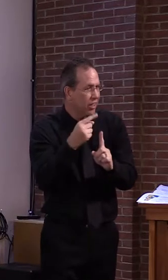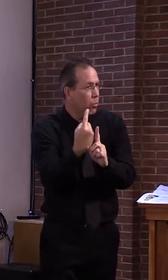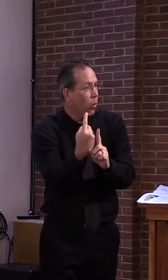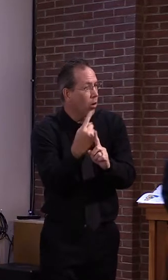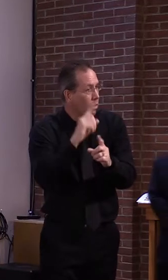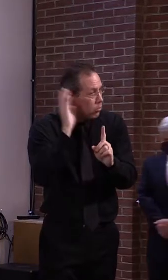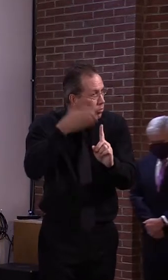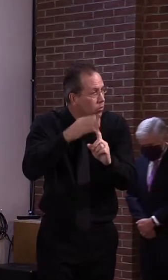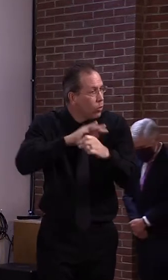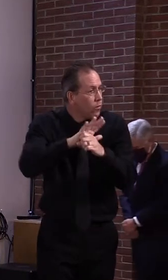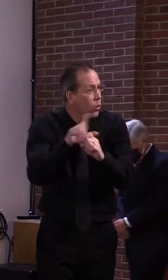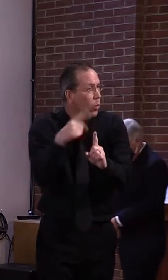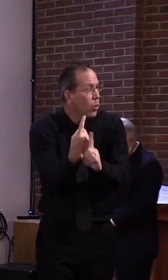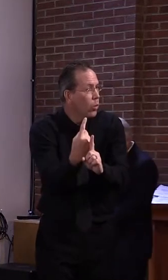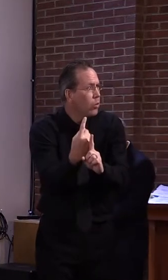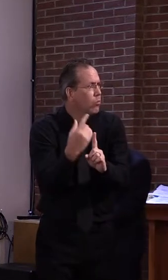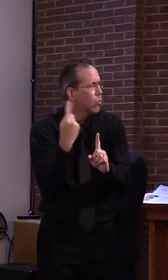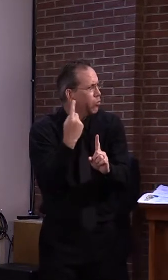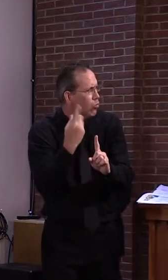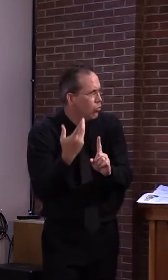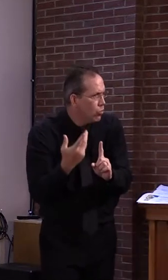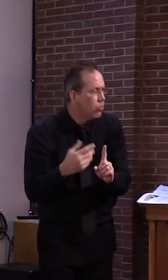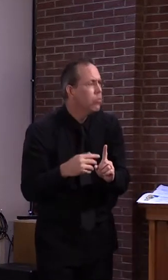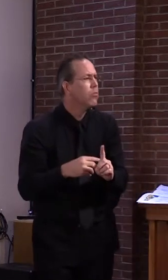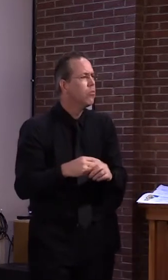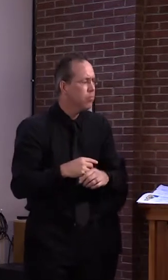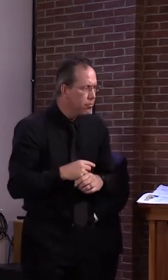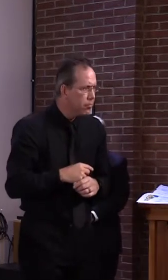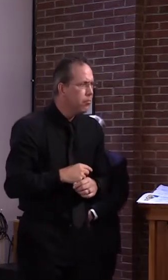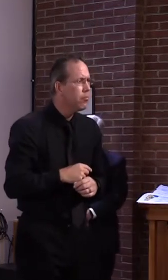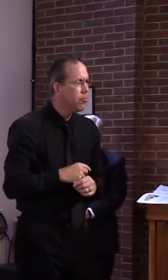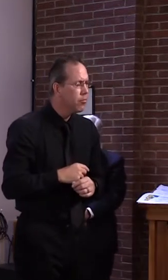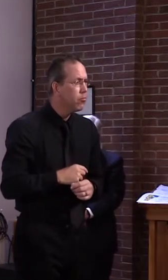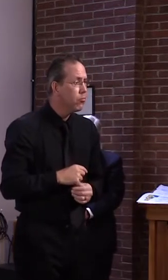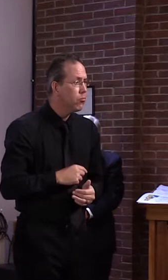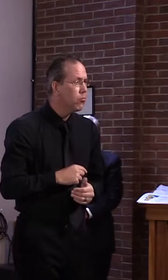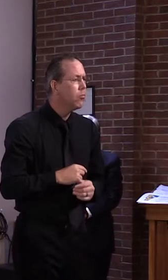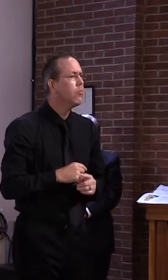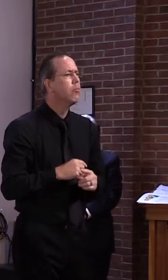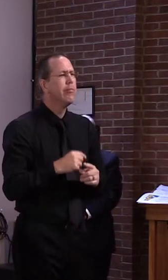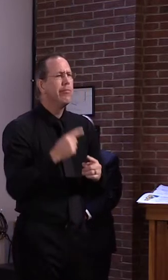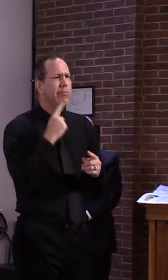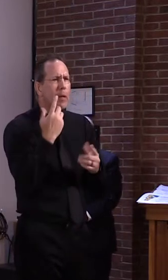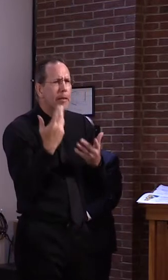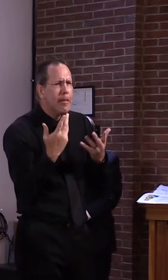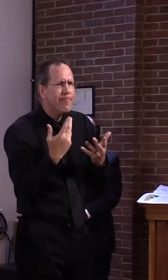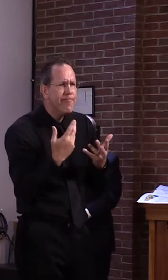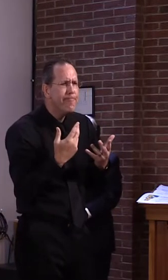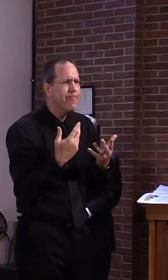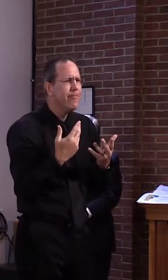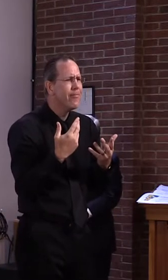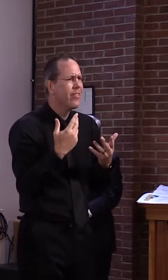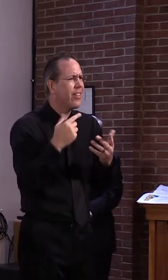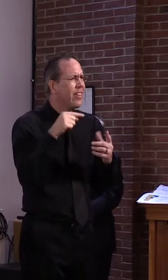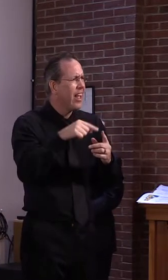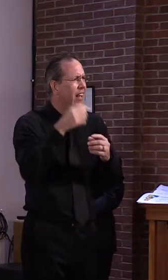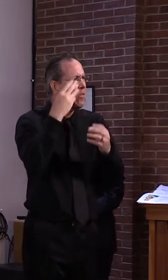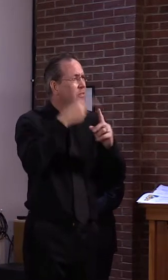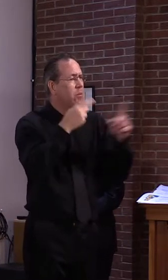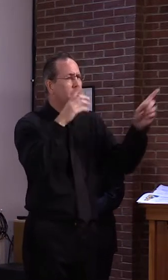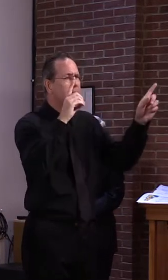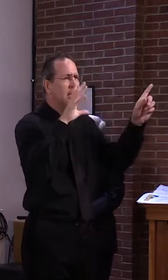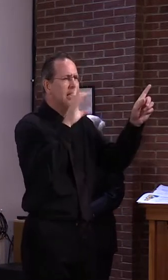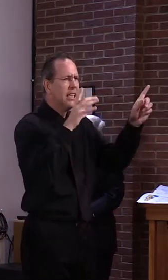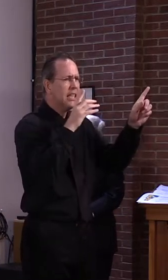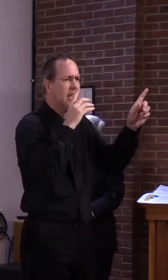but now, that it might have been, you know, been overblown in some way? And